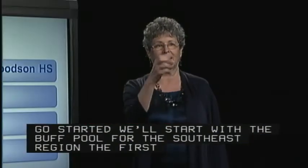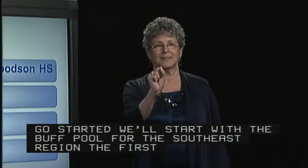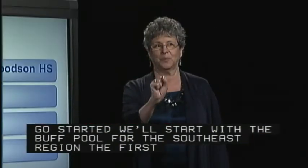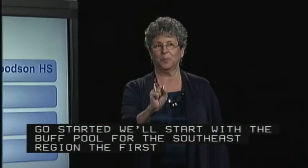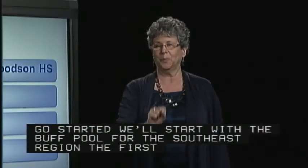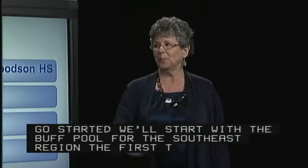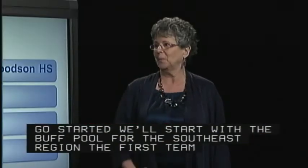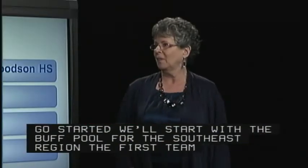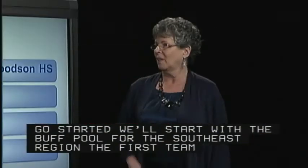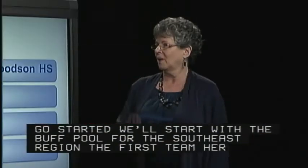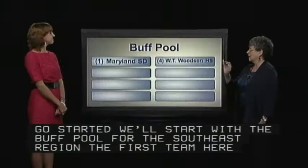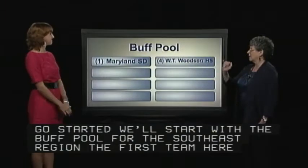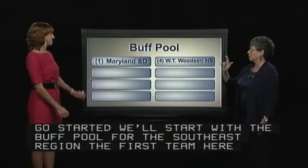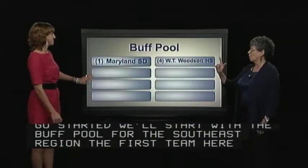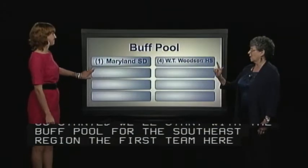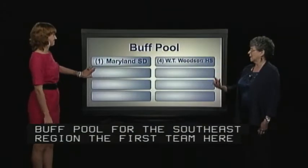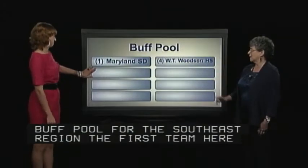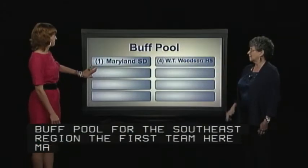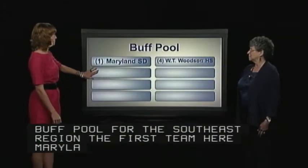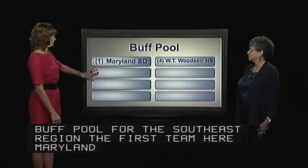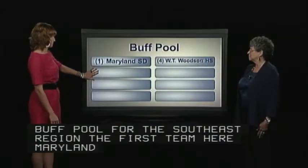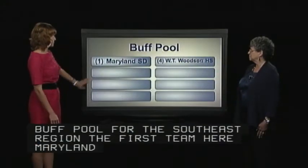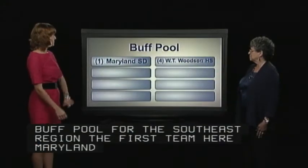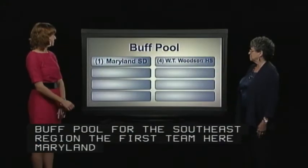Woodson High School from Illinois.